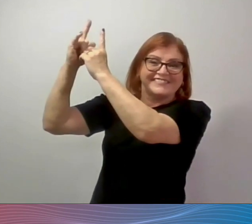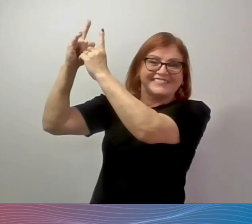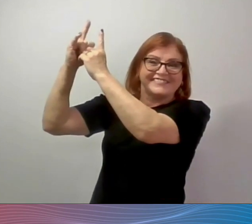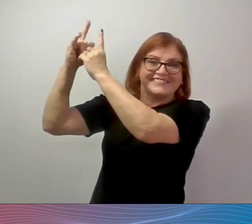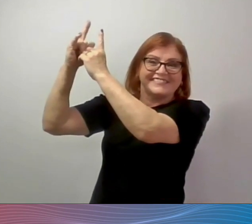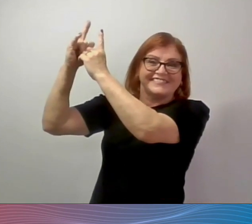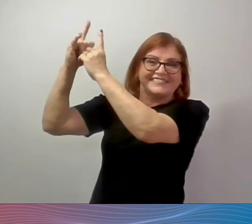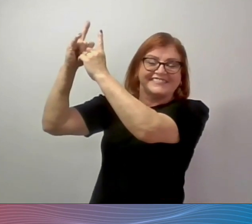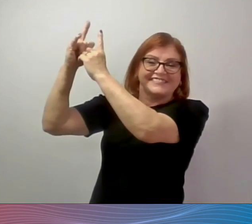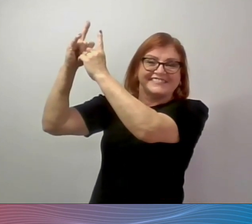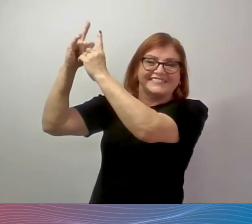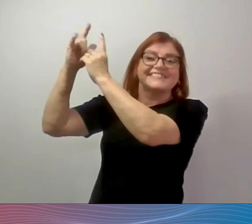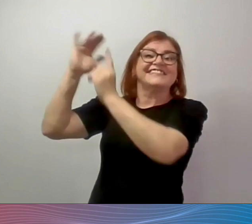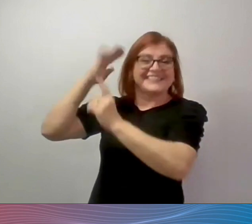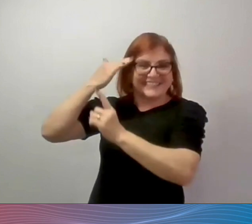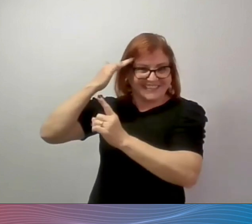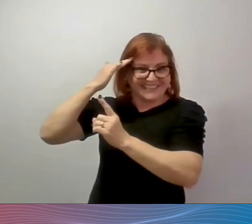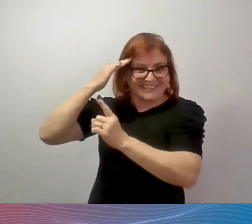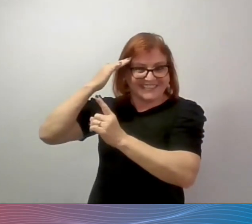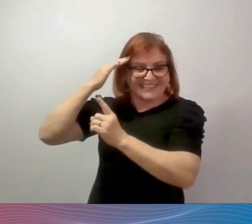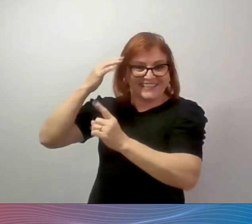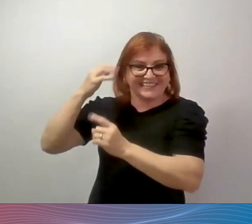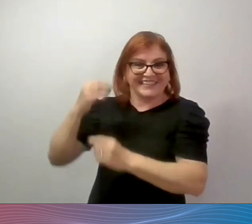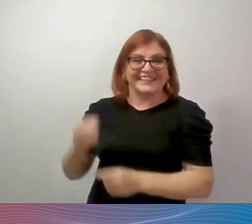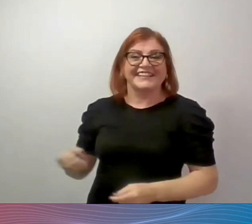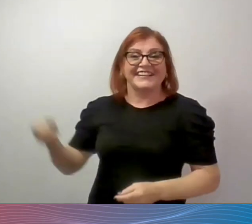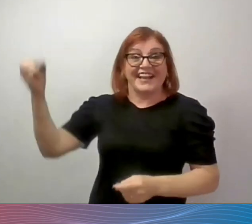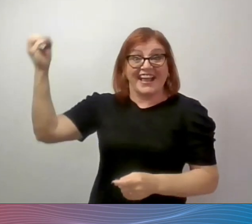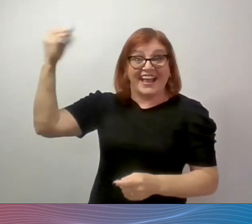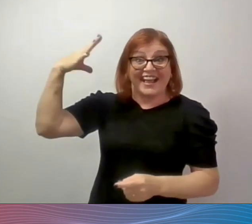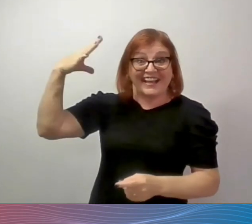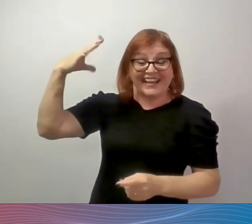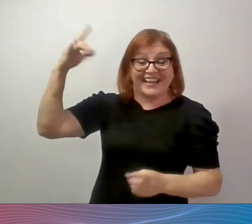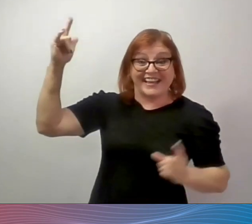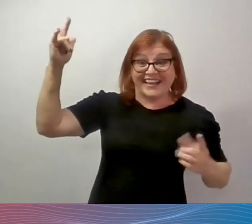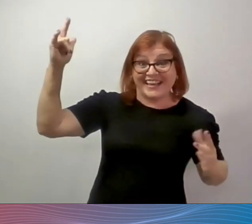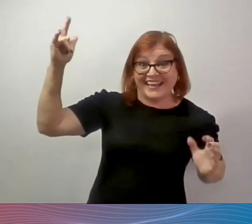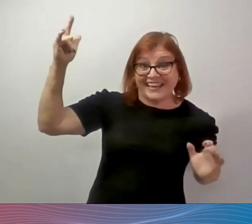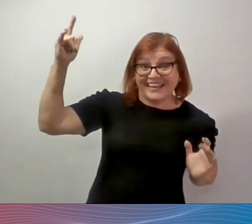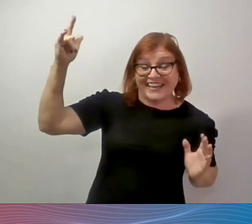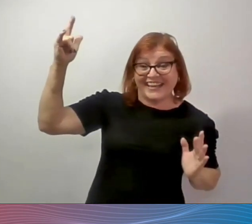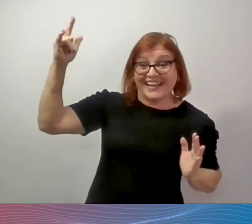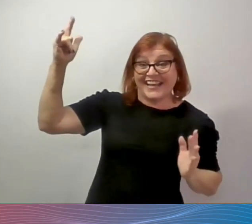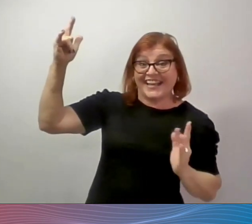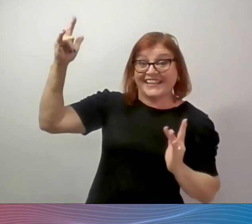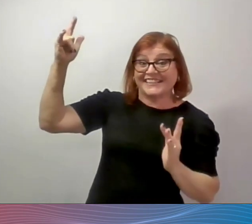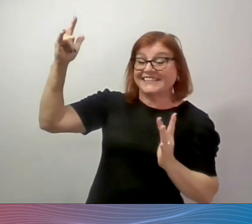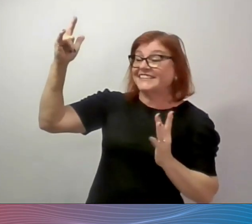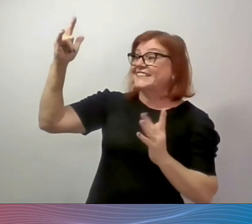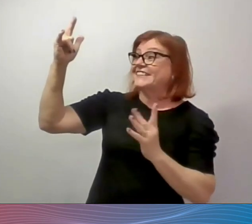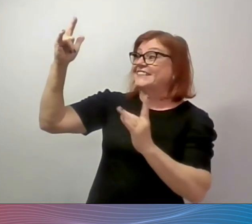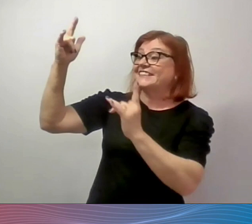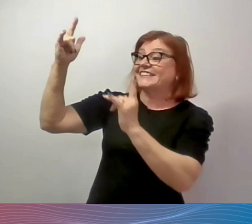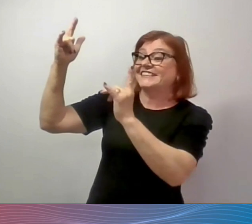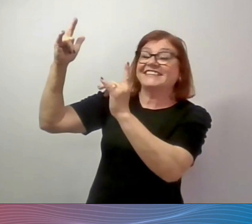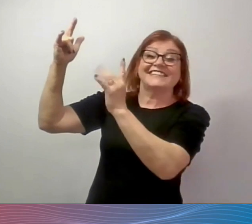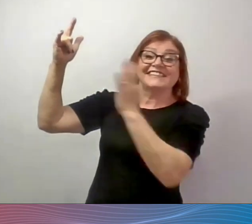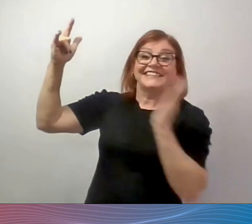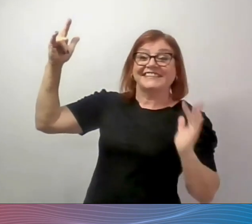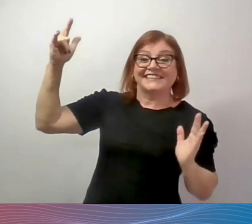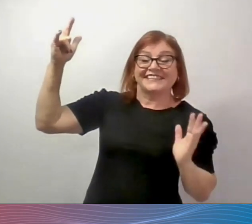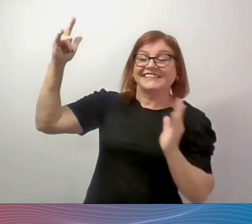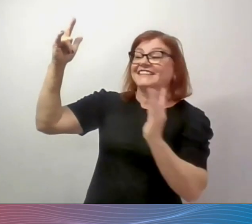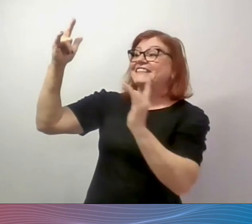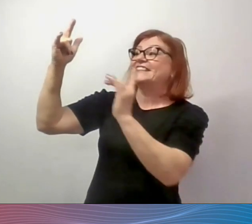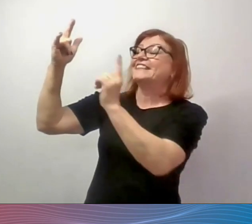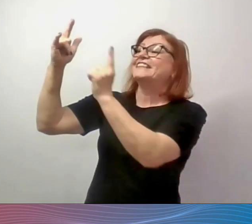Deu para entender? Can you understand it? Porque o amor e graça é a mesma coisa. Because love